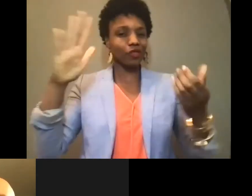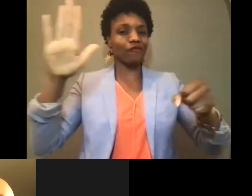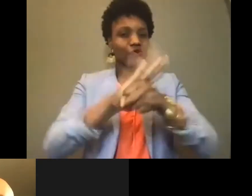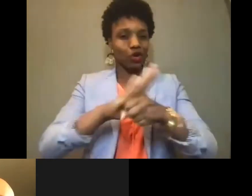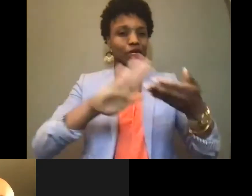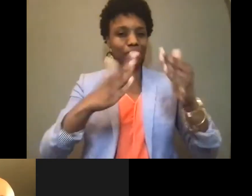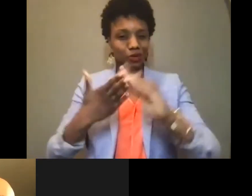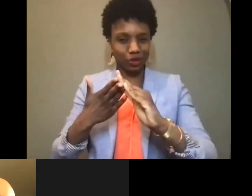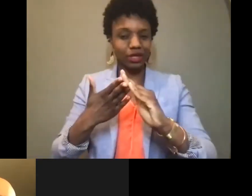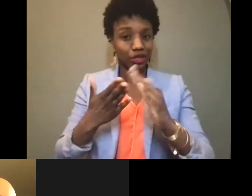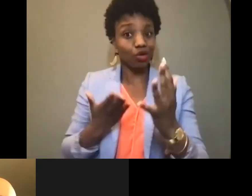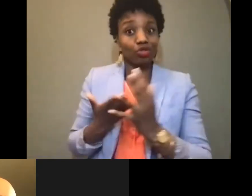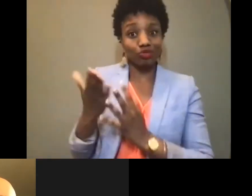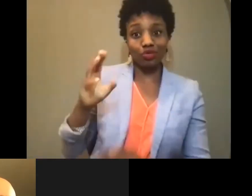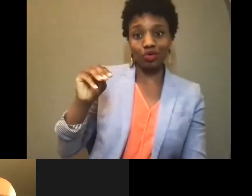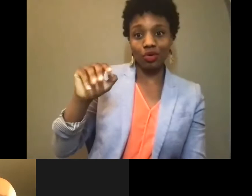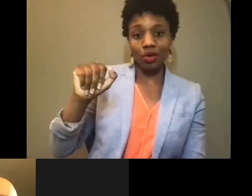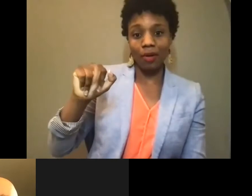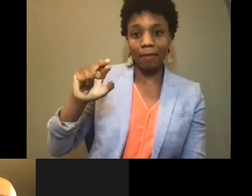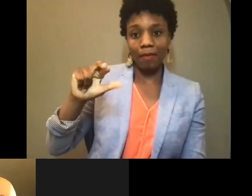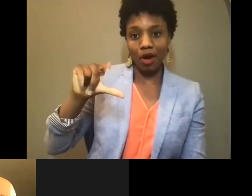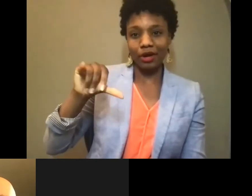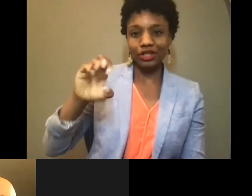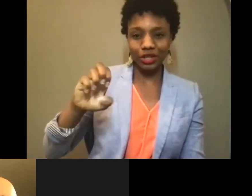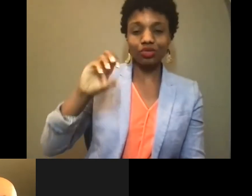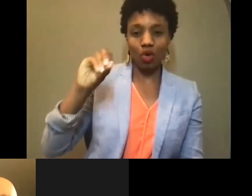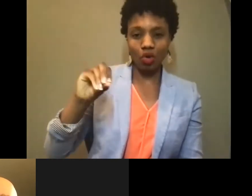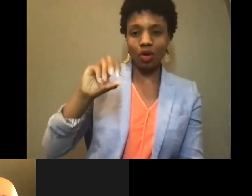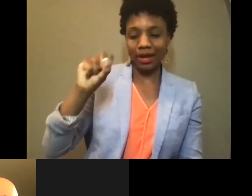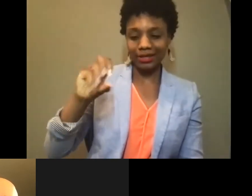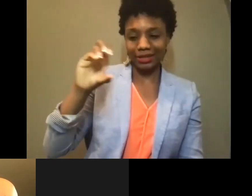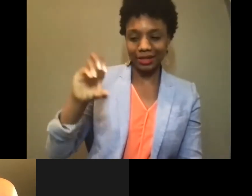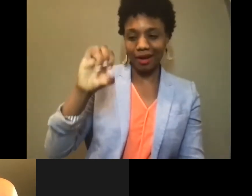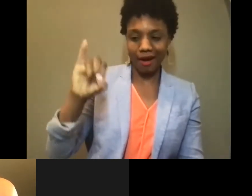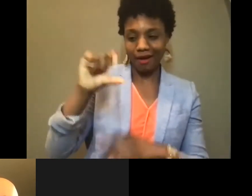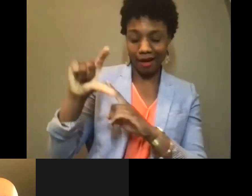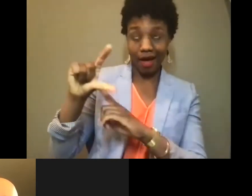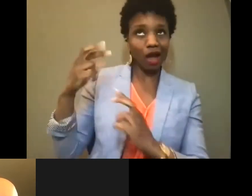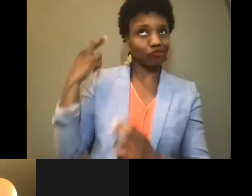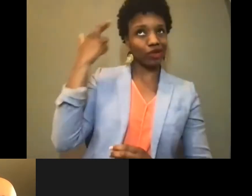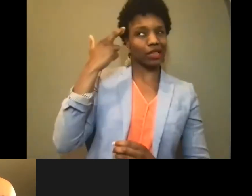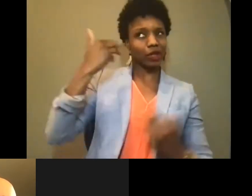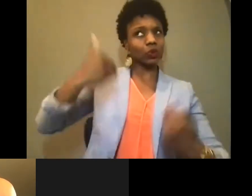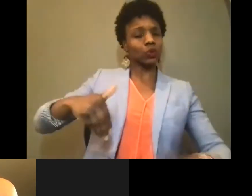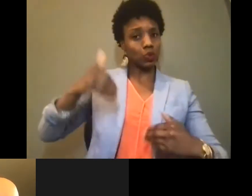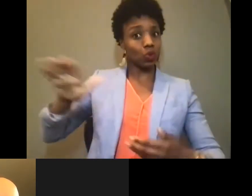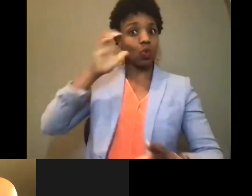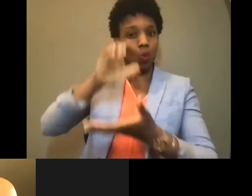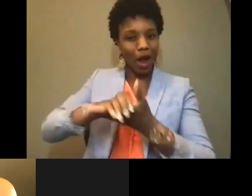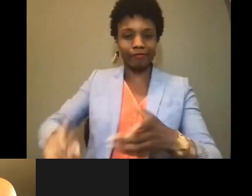her alone, it helped me understand the full impact he had as well through the community. So sorry